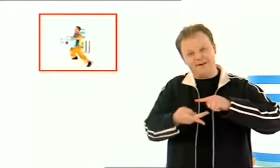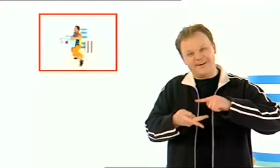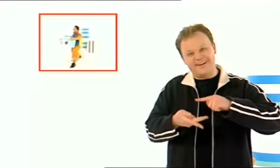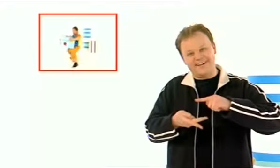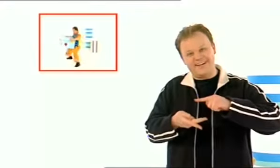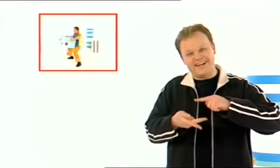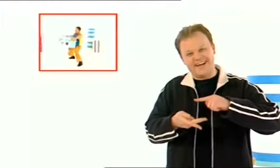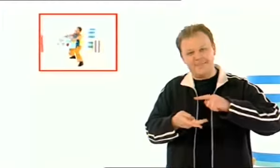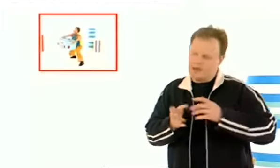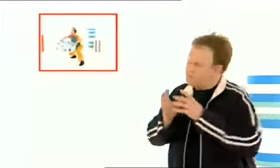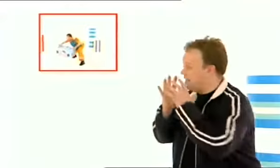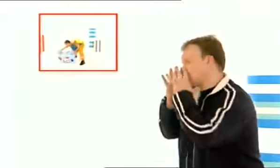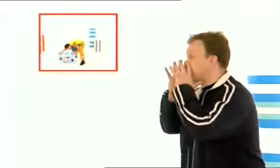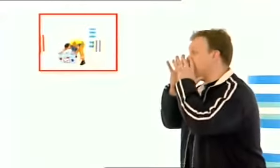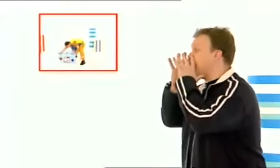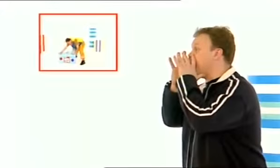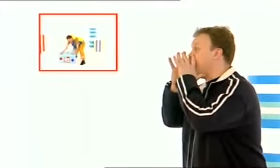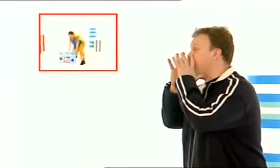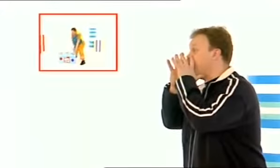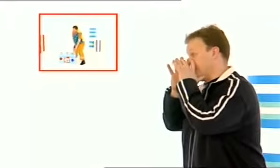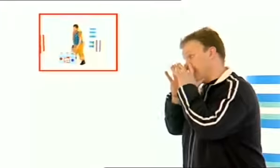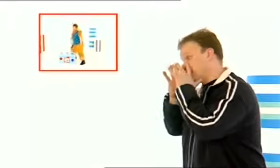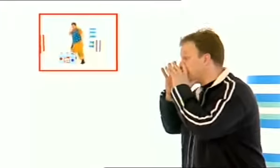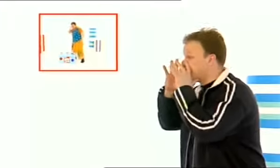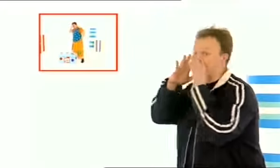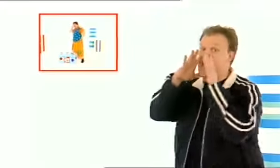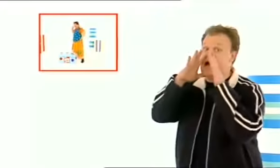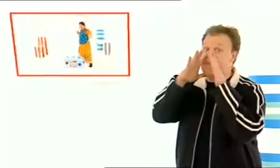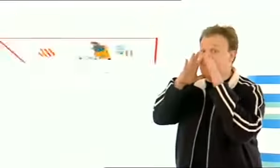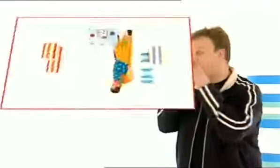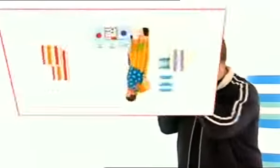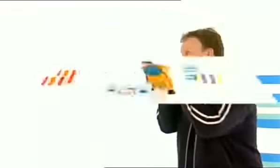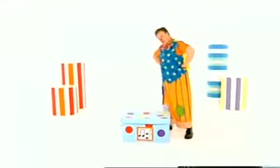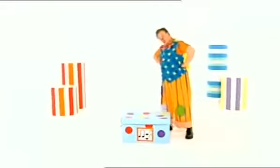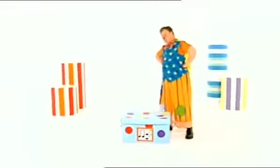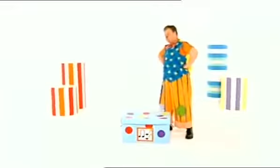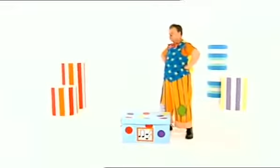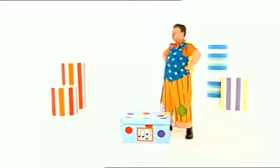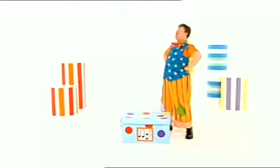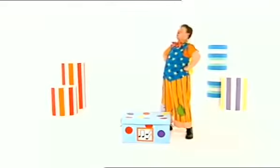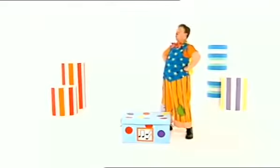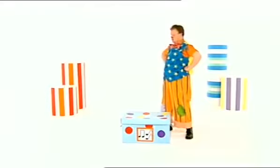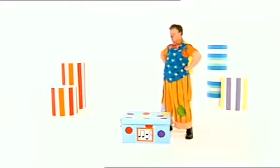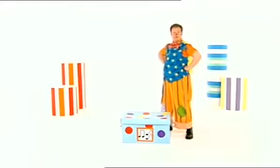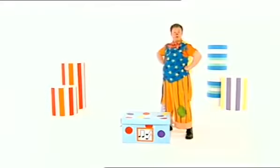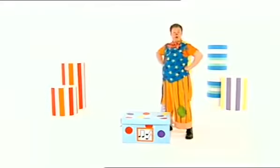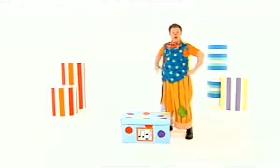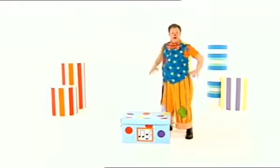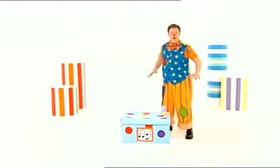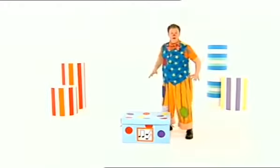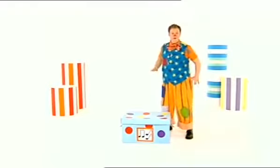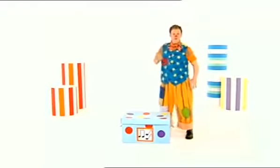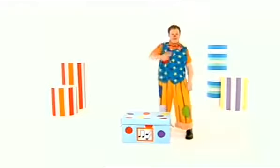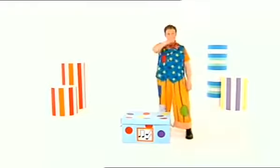Tumble! Mr. Tumble! Mr. Tumble! Hello, Mr. Tumble. Oh,